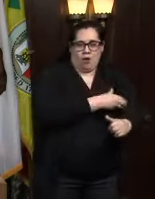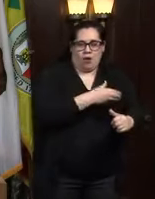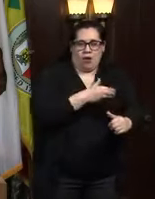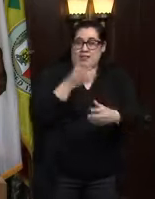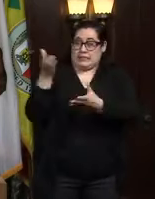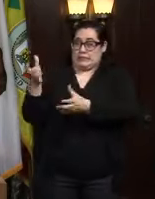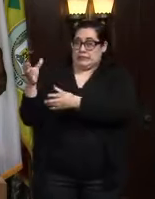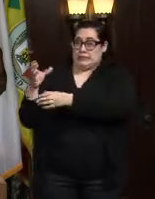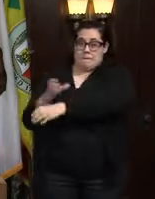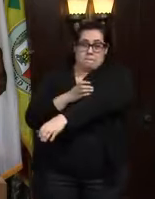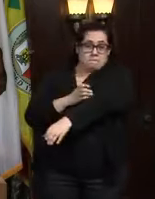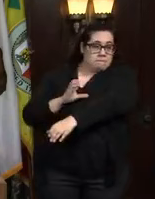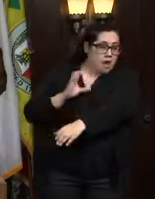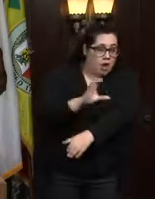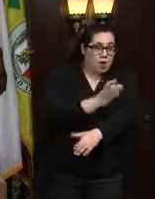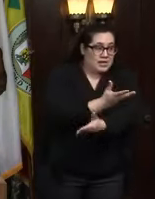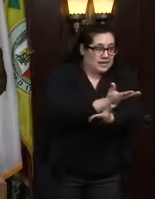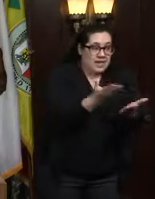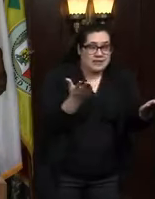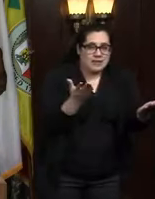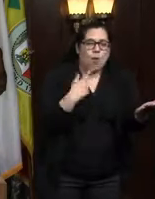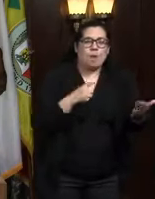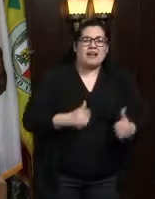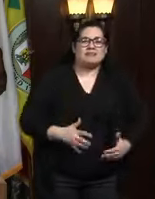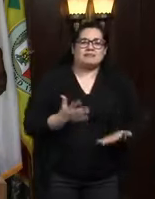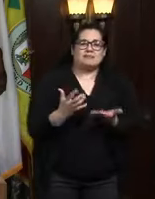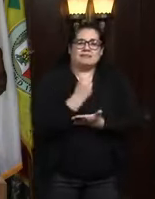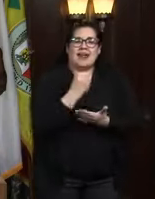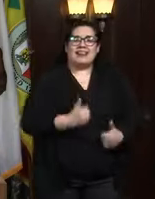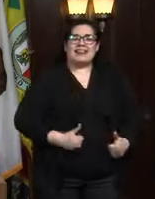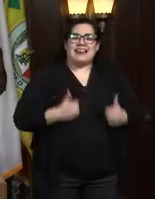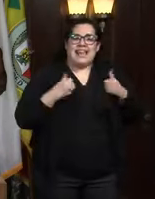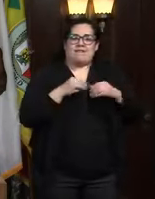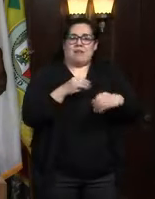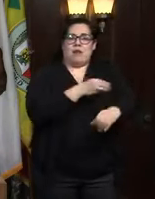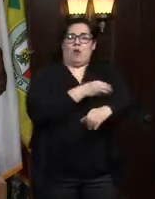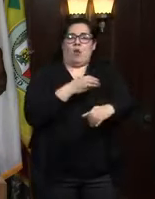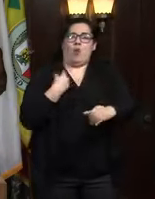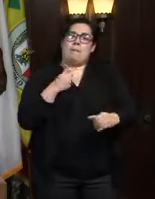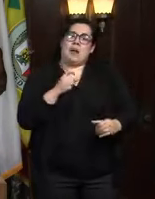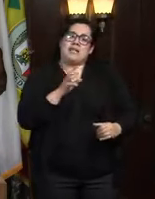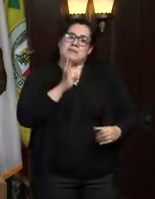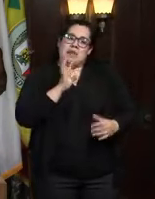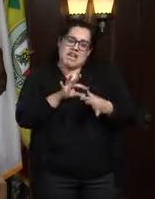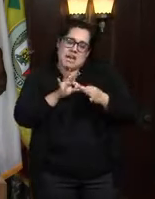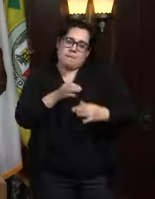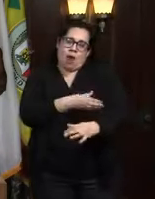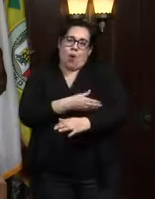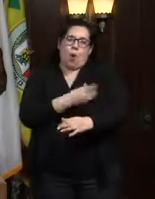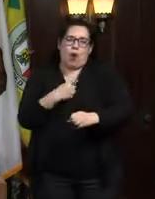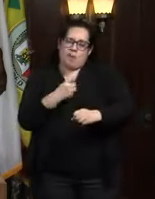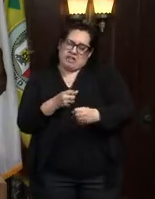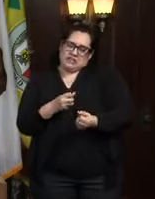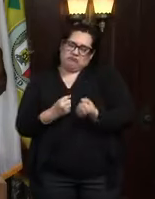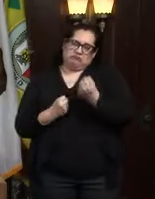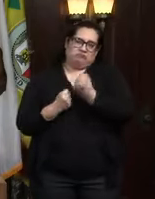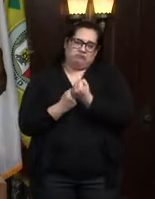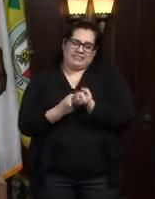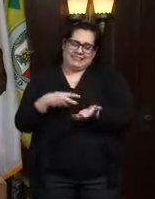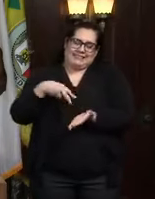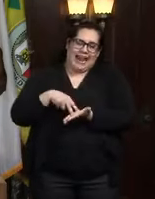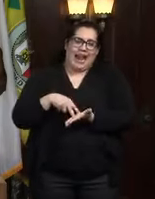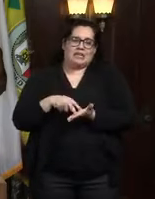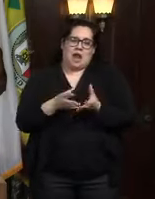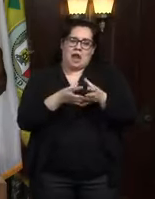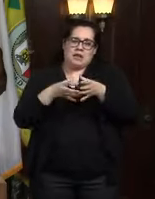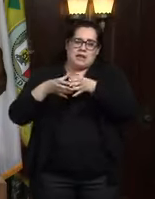given power. We must live in power. We must speak in power. We must stand in power. We must